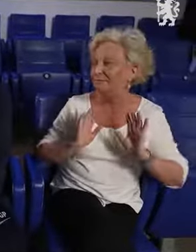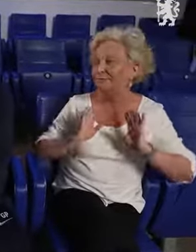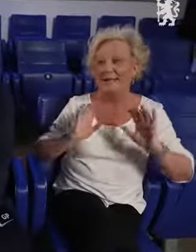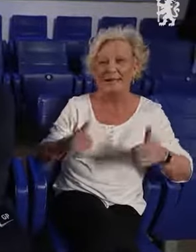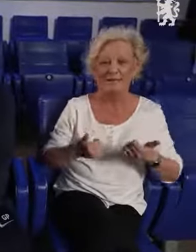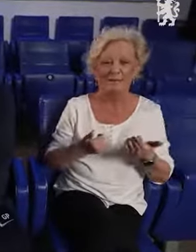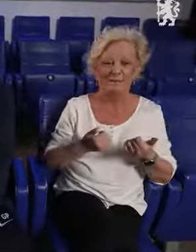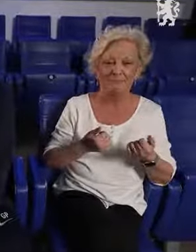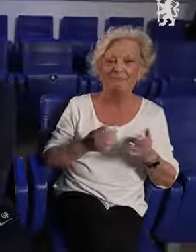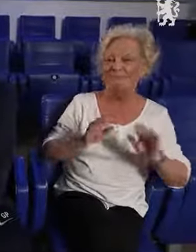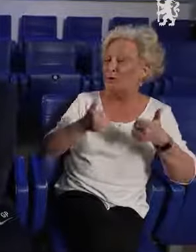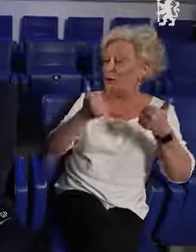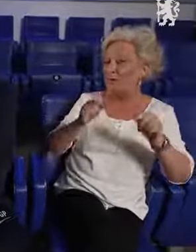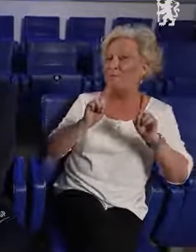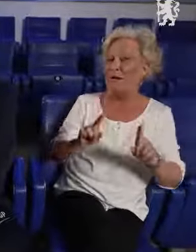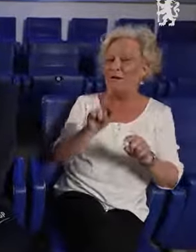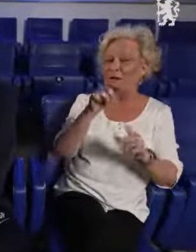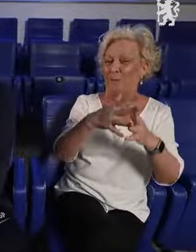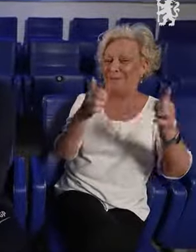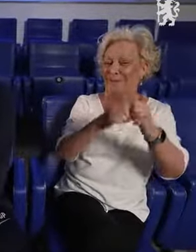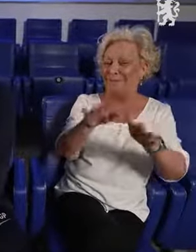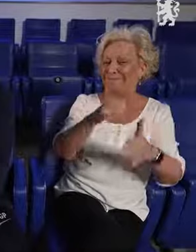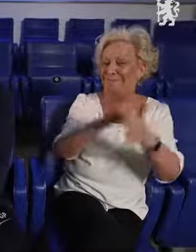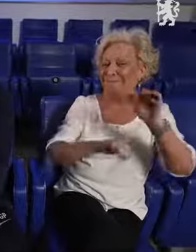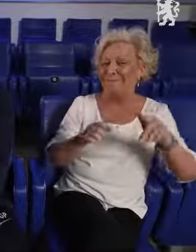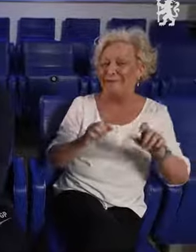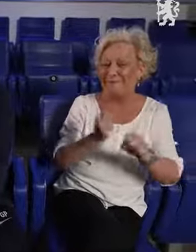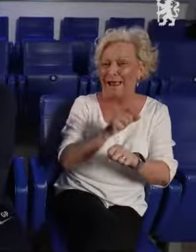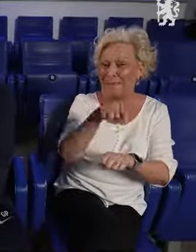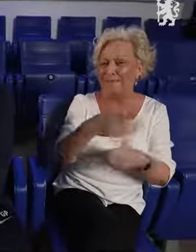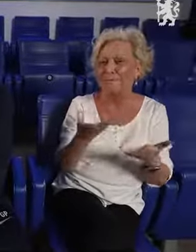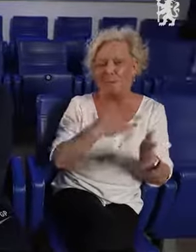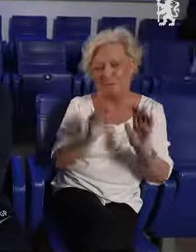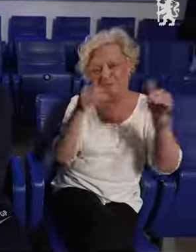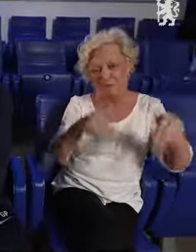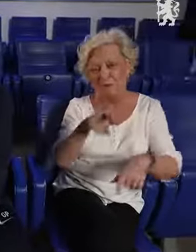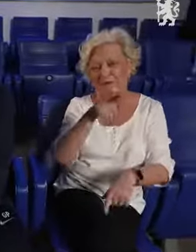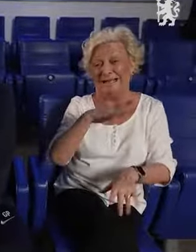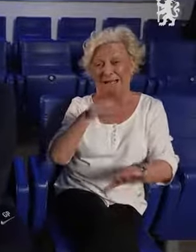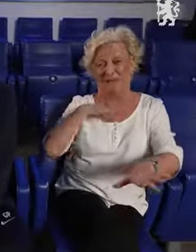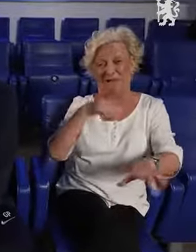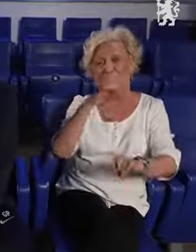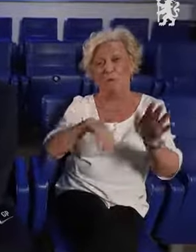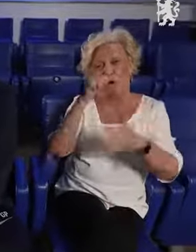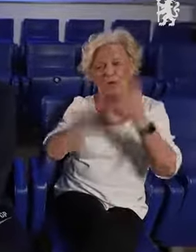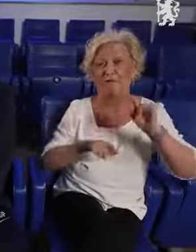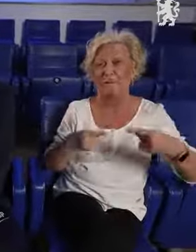going in our way, but we've got a tough game at the weekend, so we need to make sure we focus on that and get ourselves ready for a tough match.